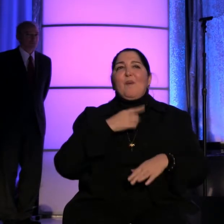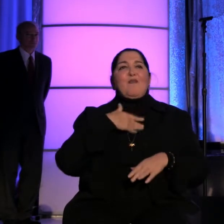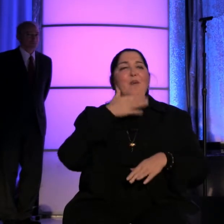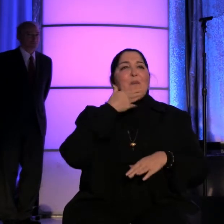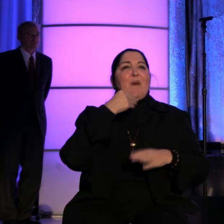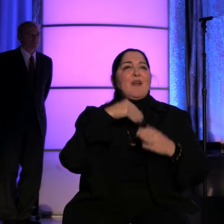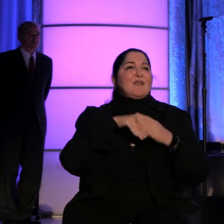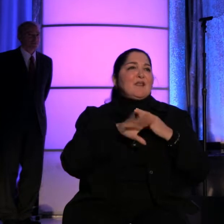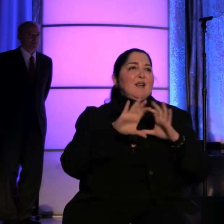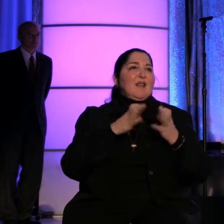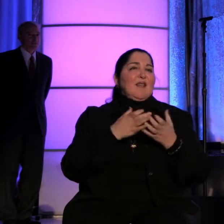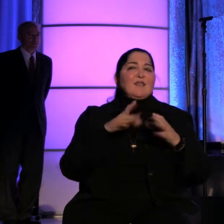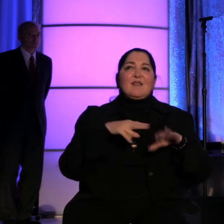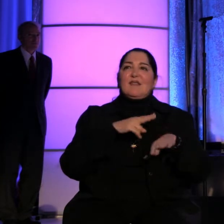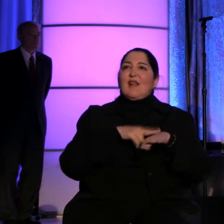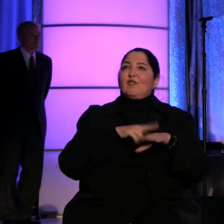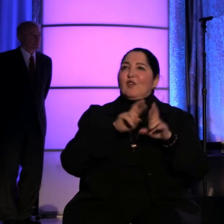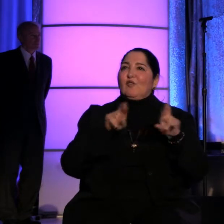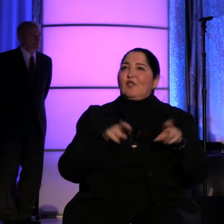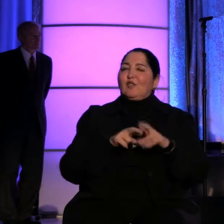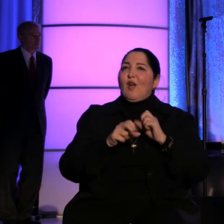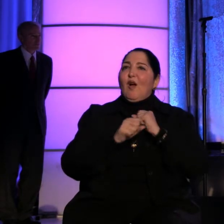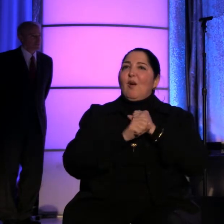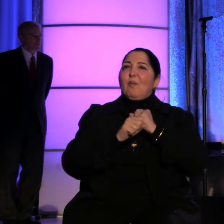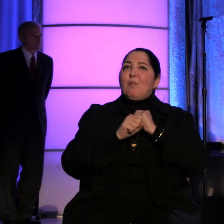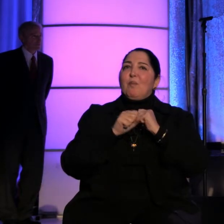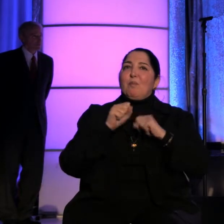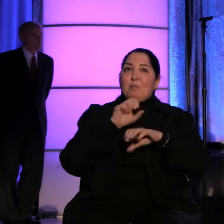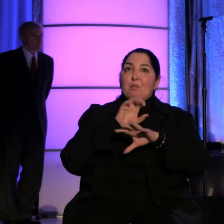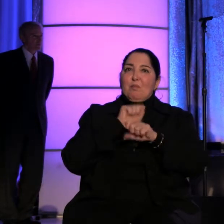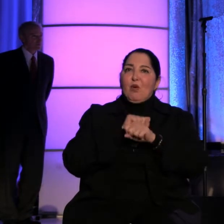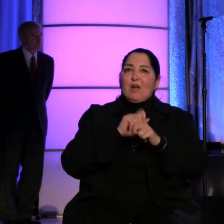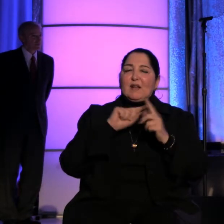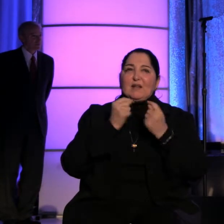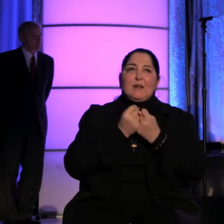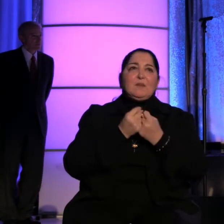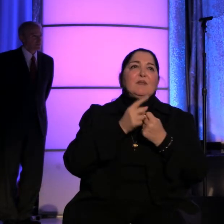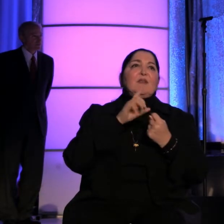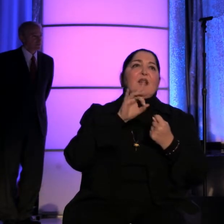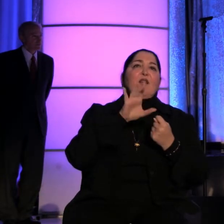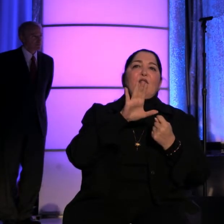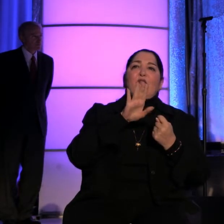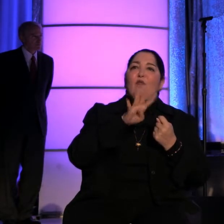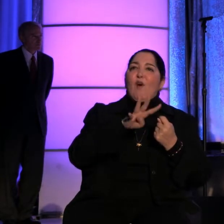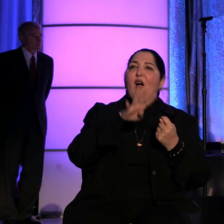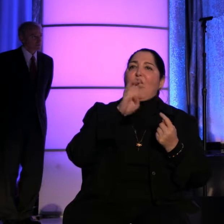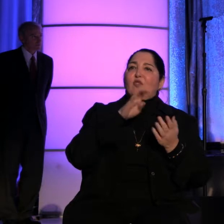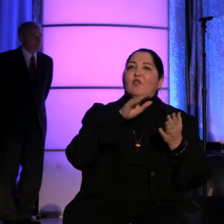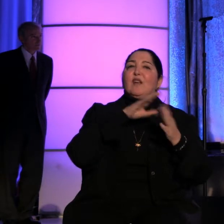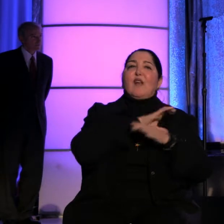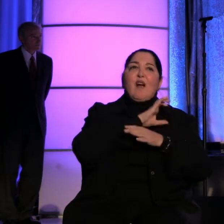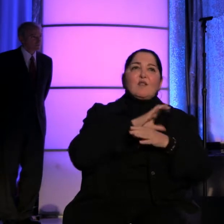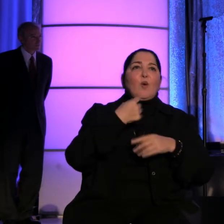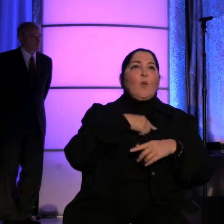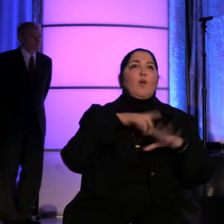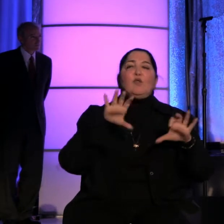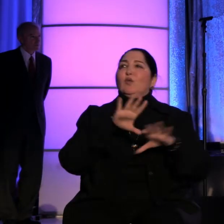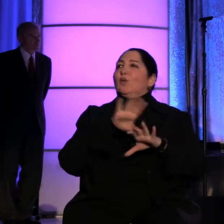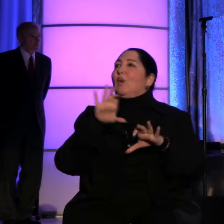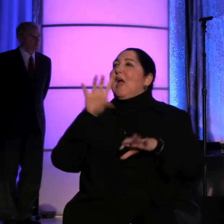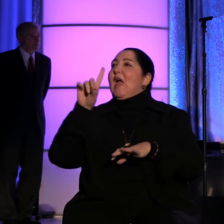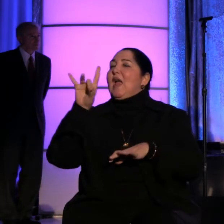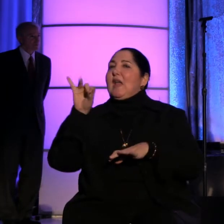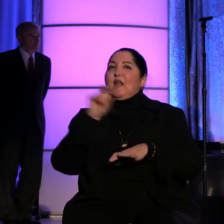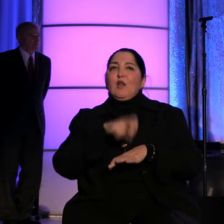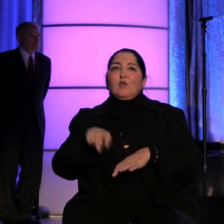teams. As Ron mentioned, 8,400 concerts, 6.3 million fans. We do 80 tours a year, about